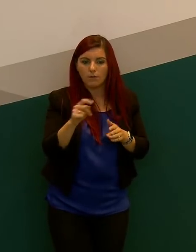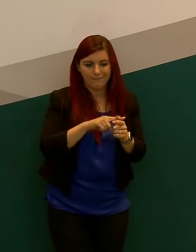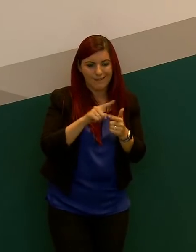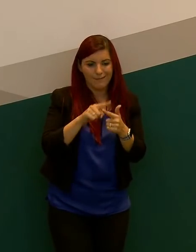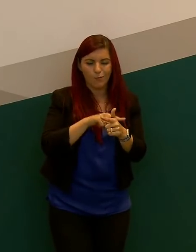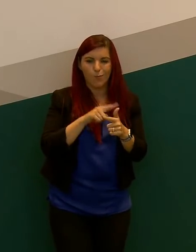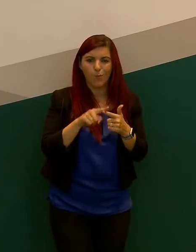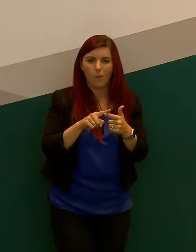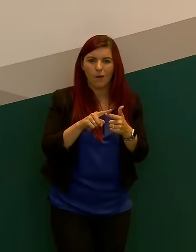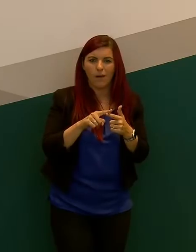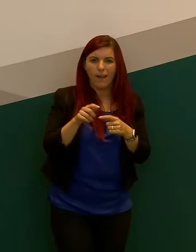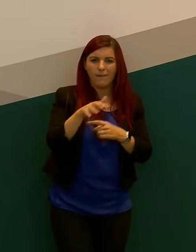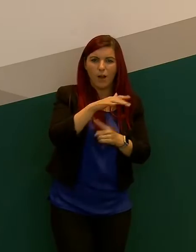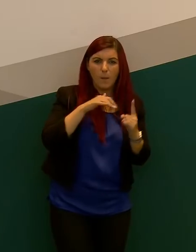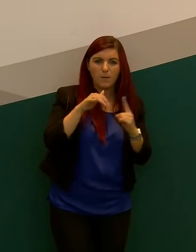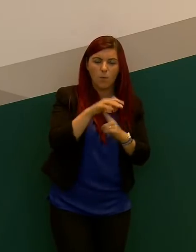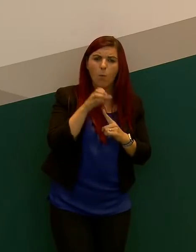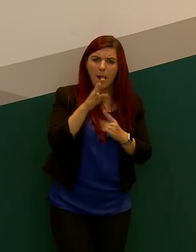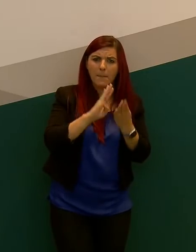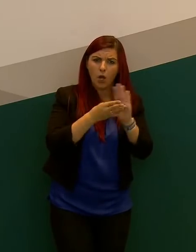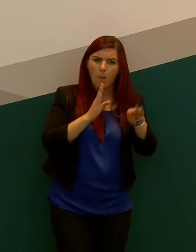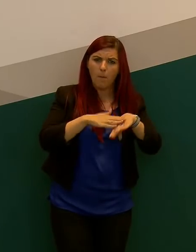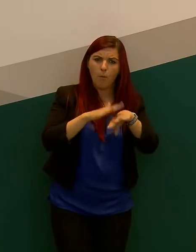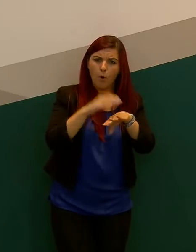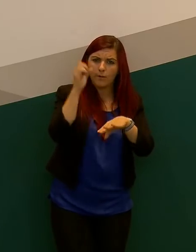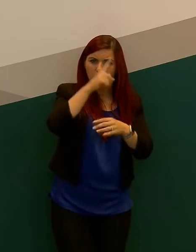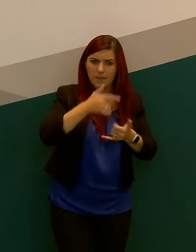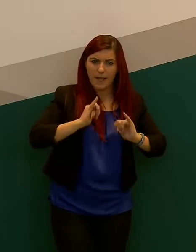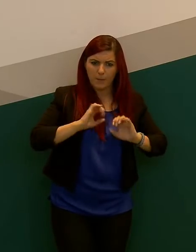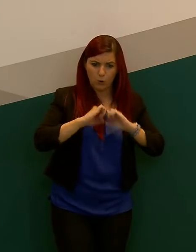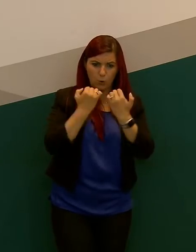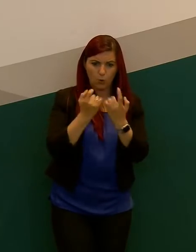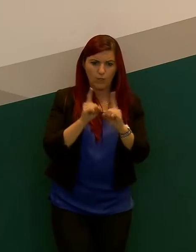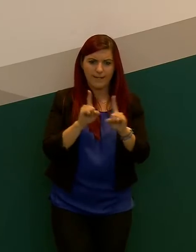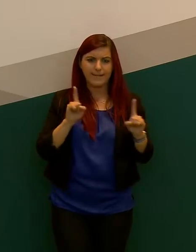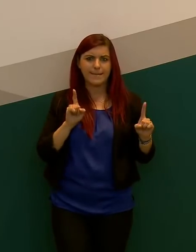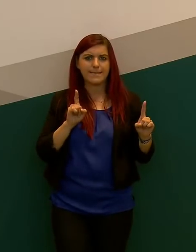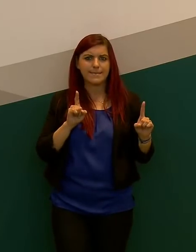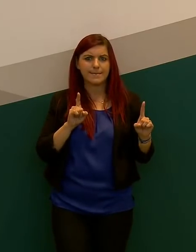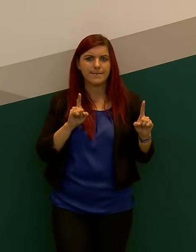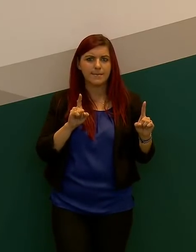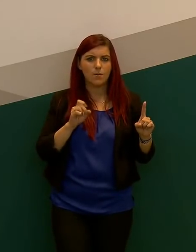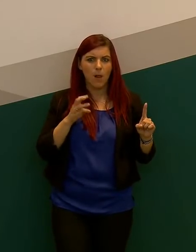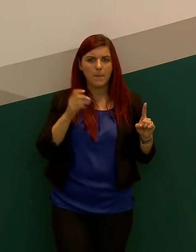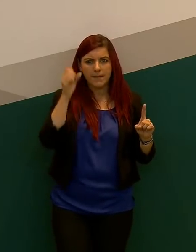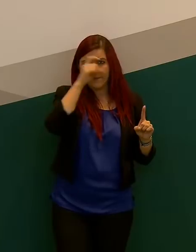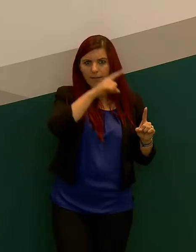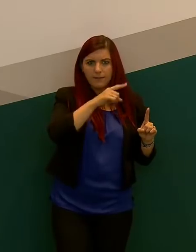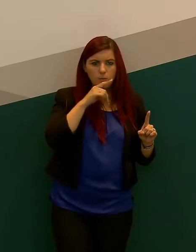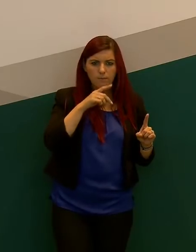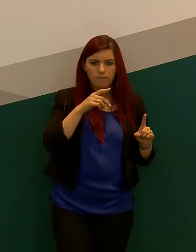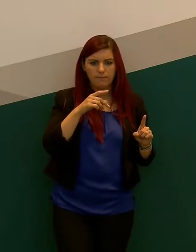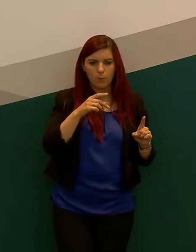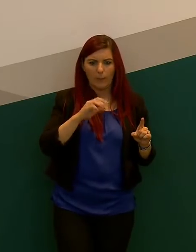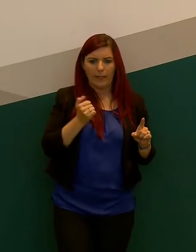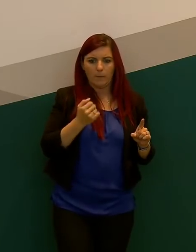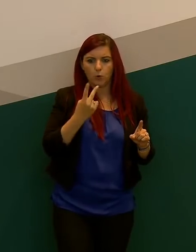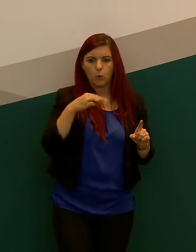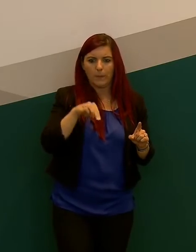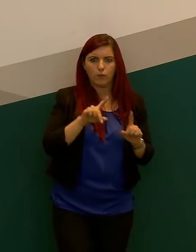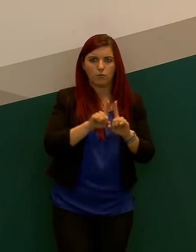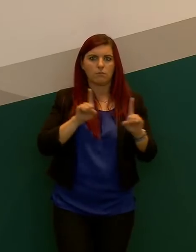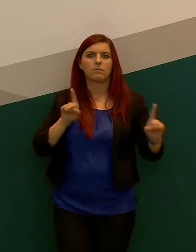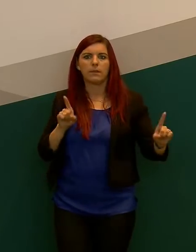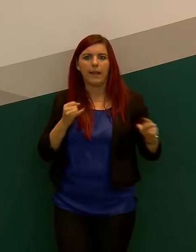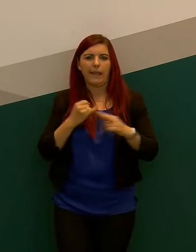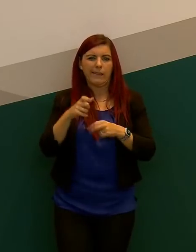as we go on, it will be difficult for us to have assurance that we're maintaining the ideal physical